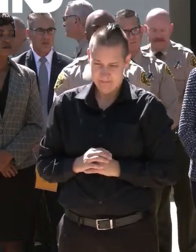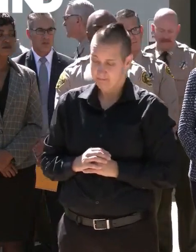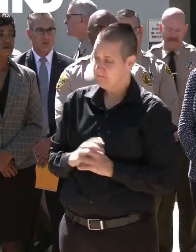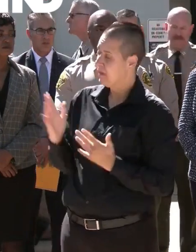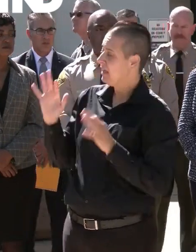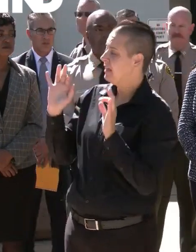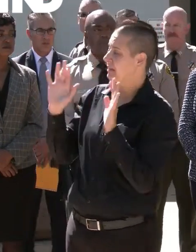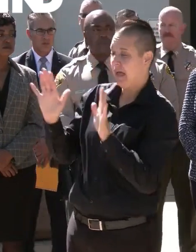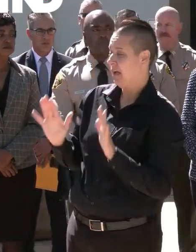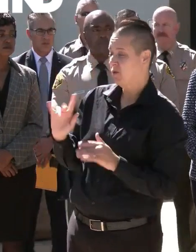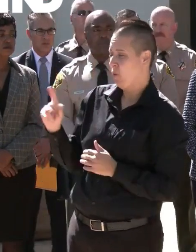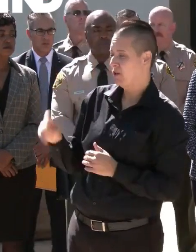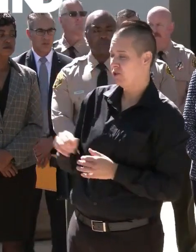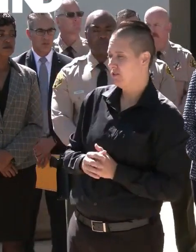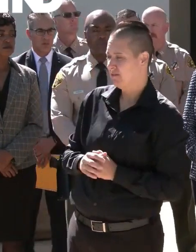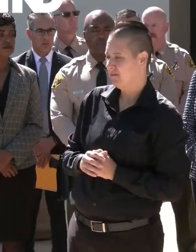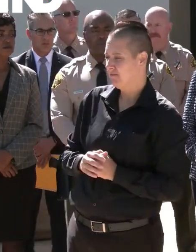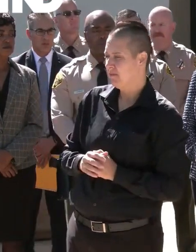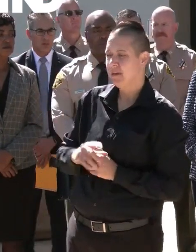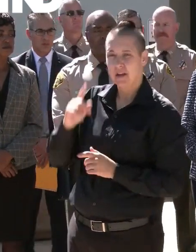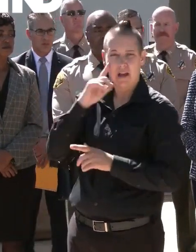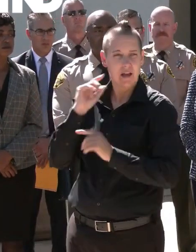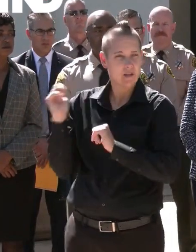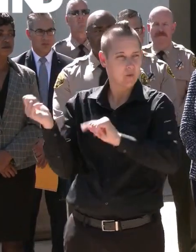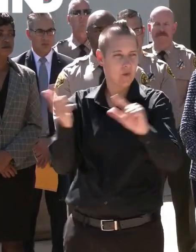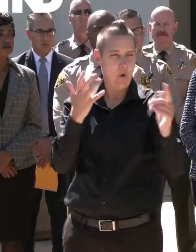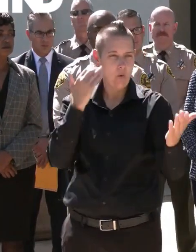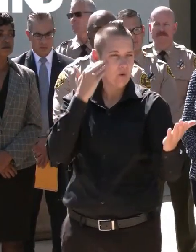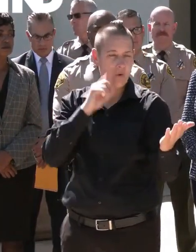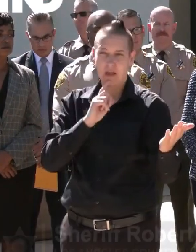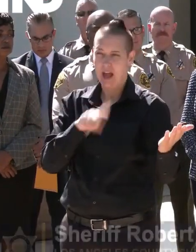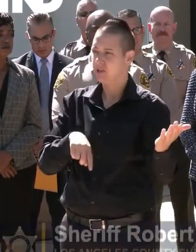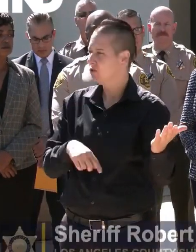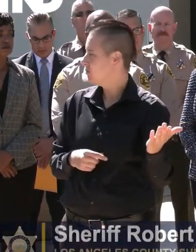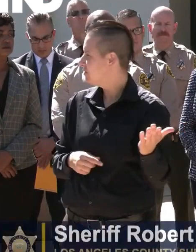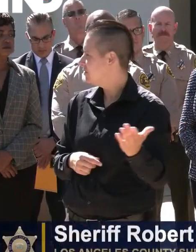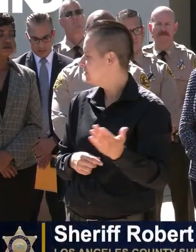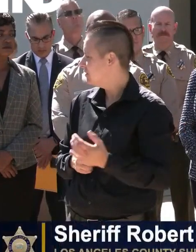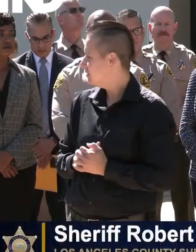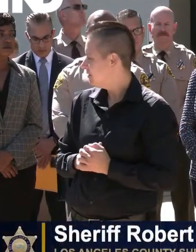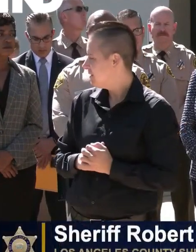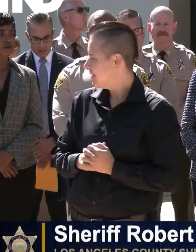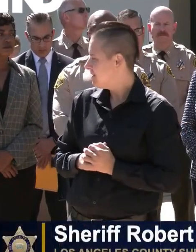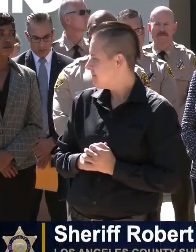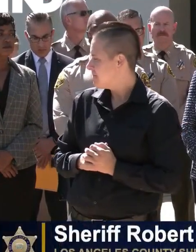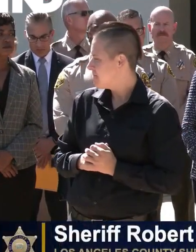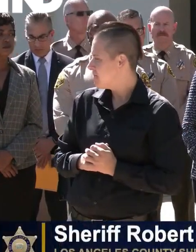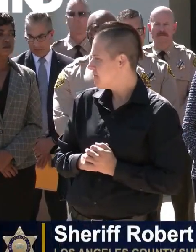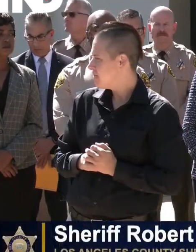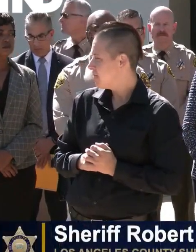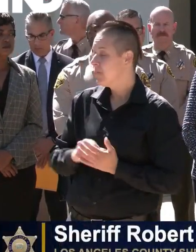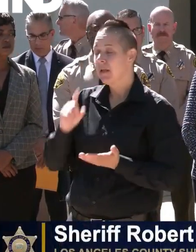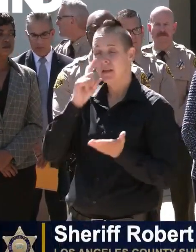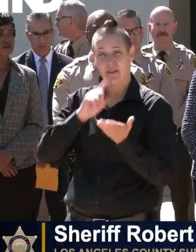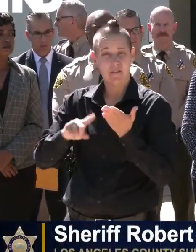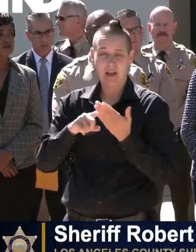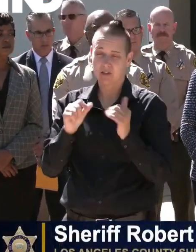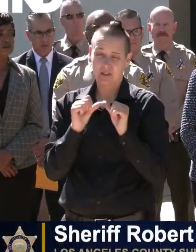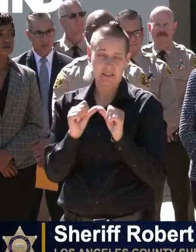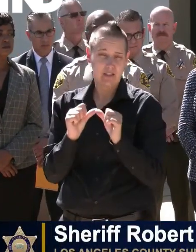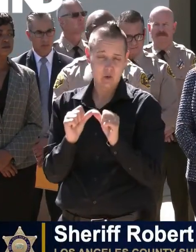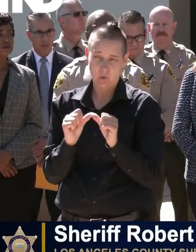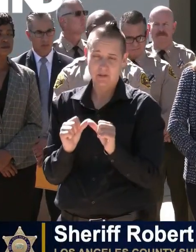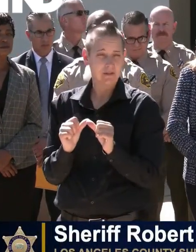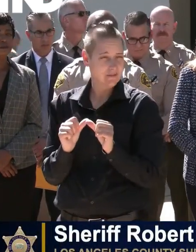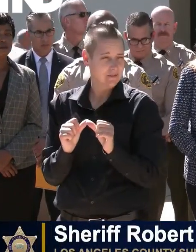It's an excellent question, and I think everybody here wants to know the answer to that. The investigation